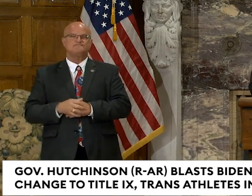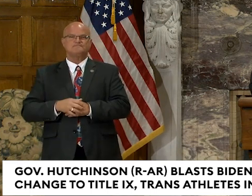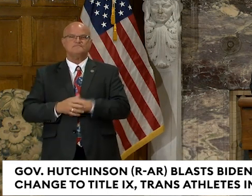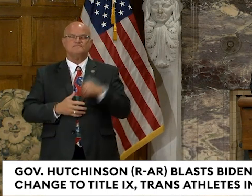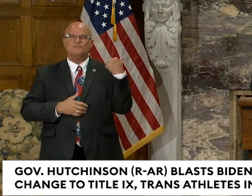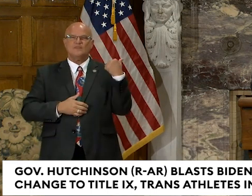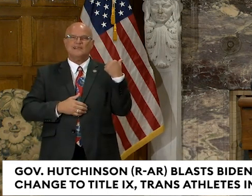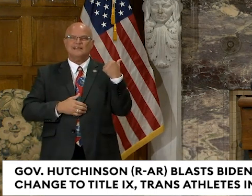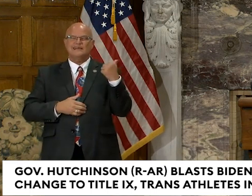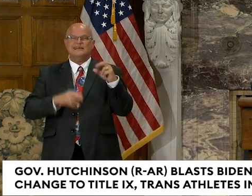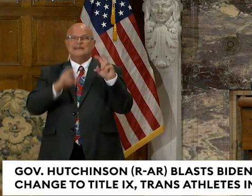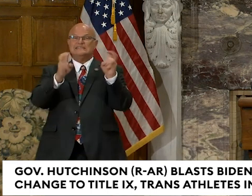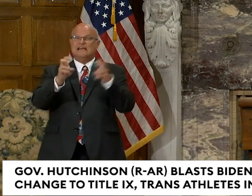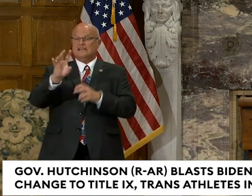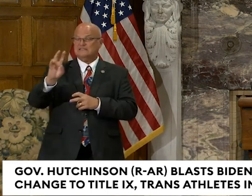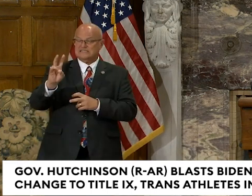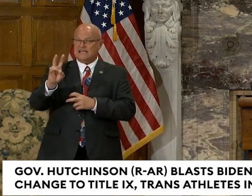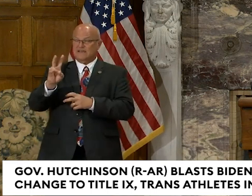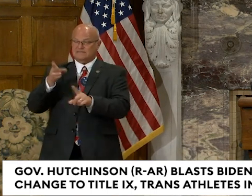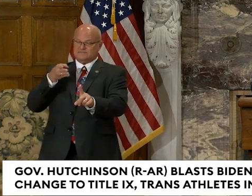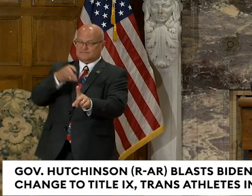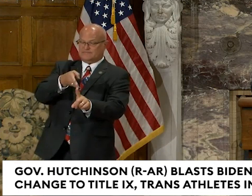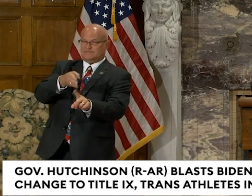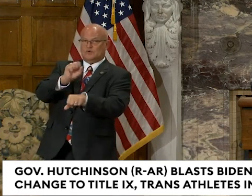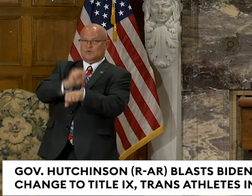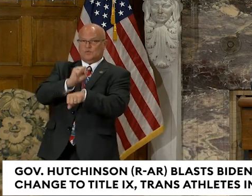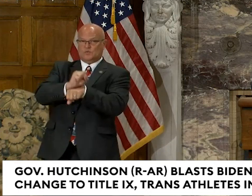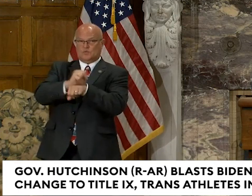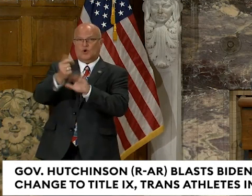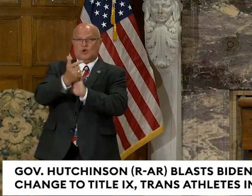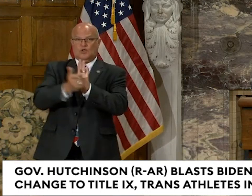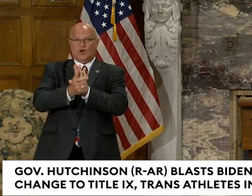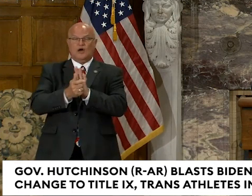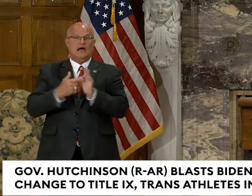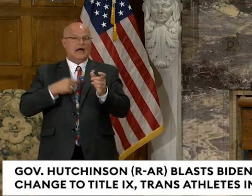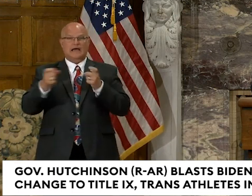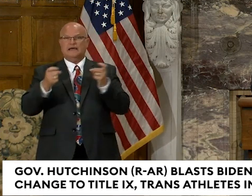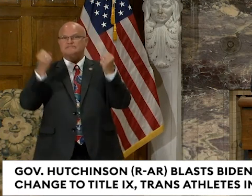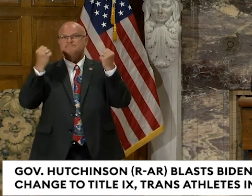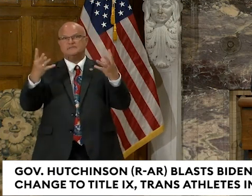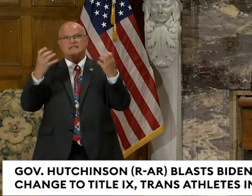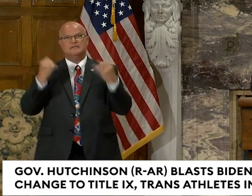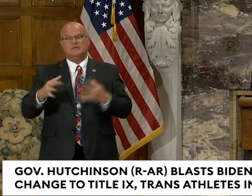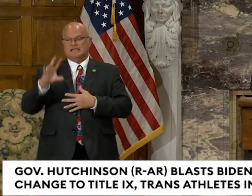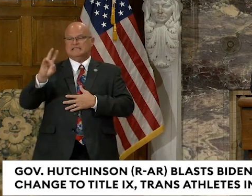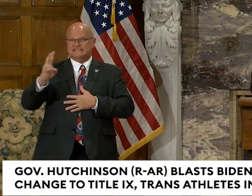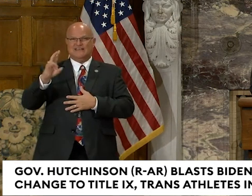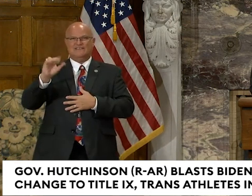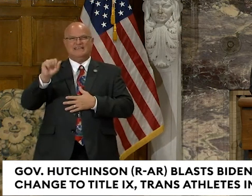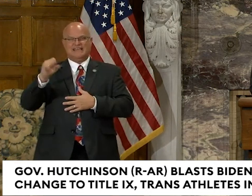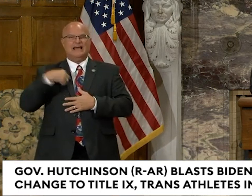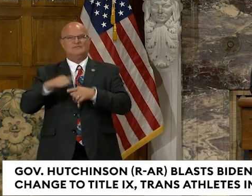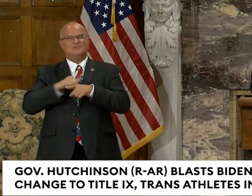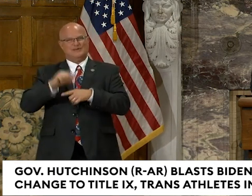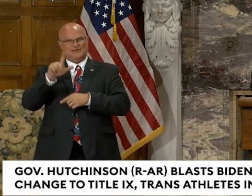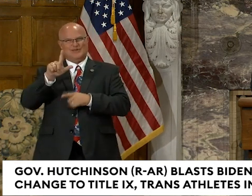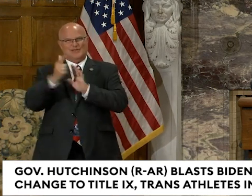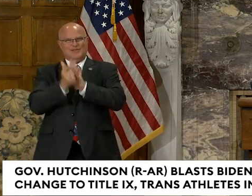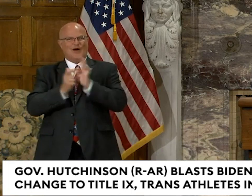Again, Title VII is pertaining to employment law. And I handled a lot of Title VII cases when I was practicing